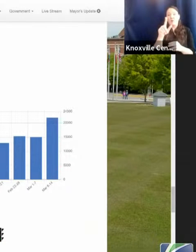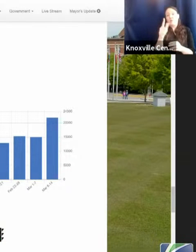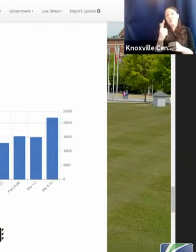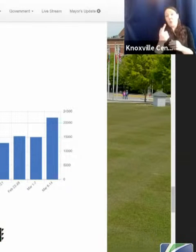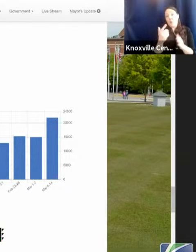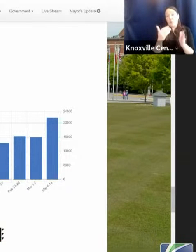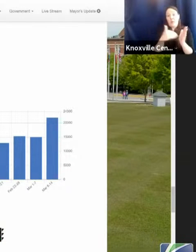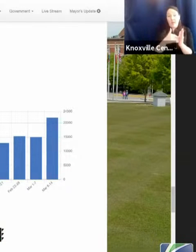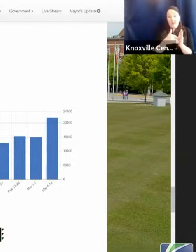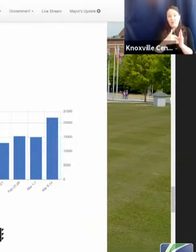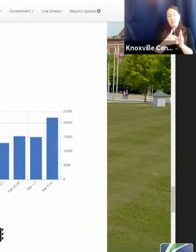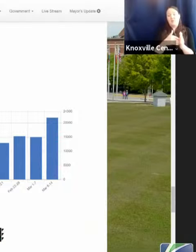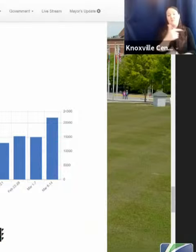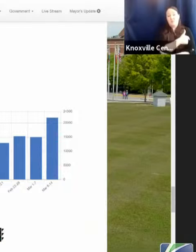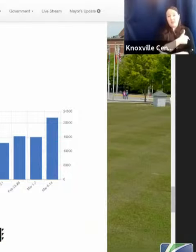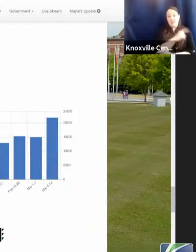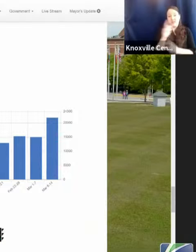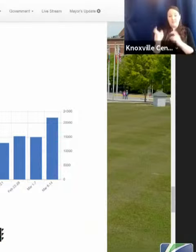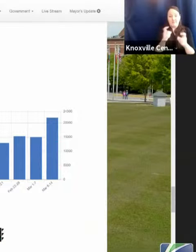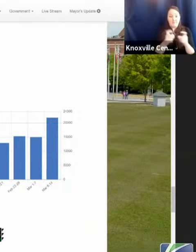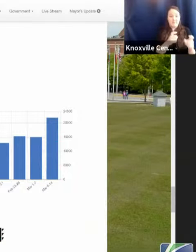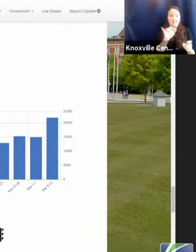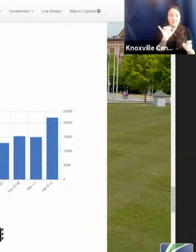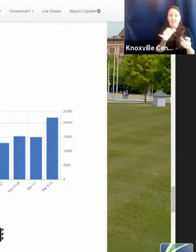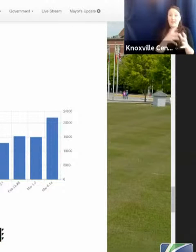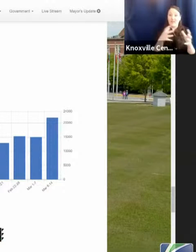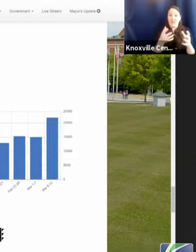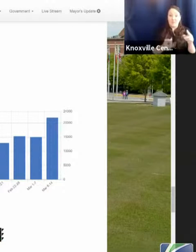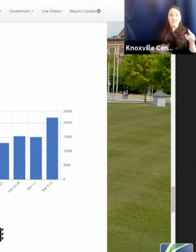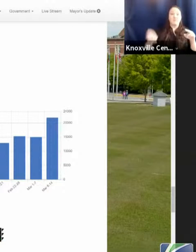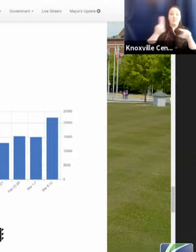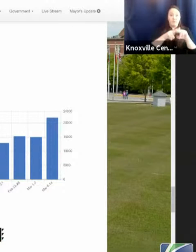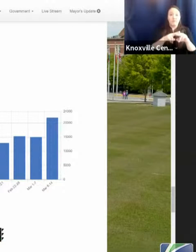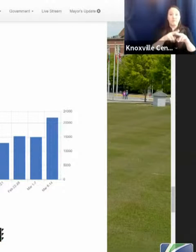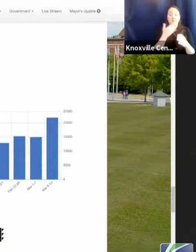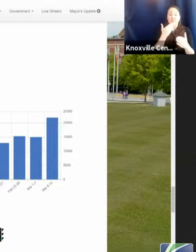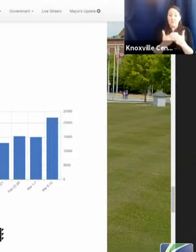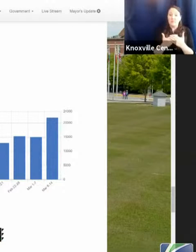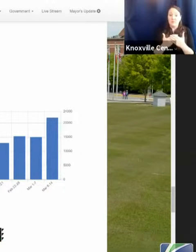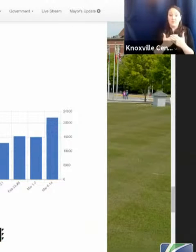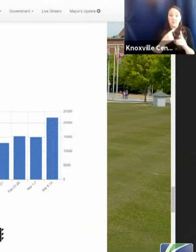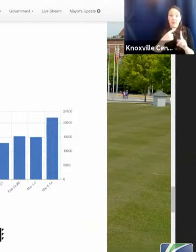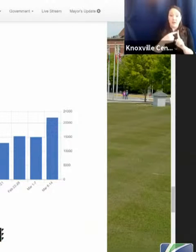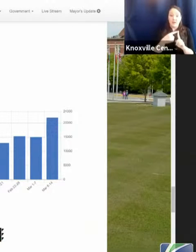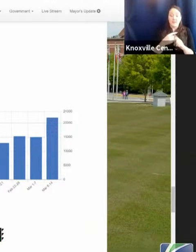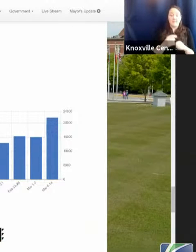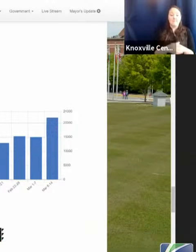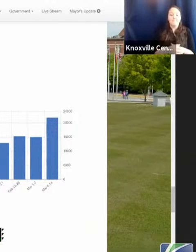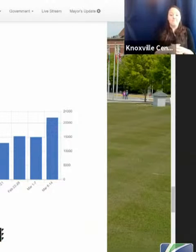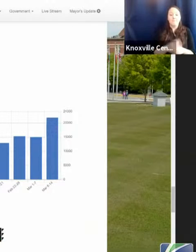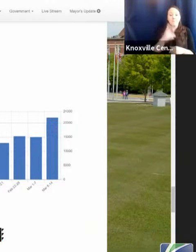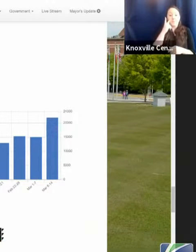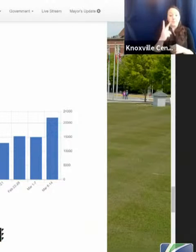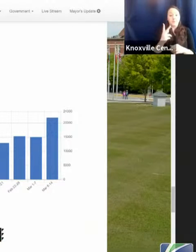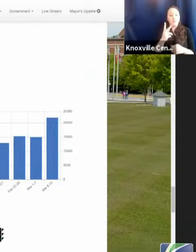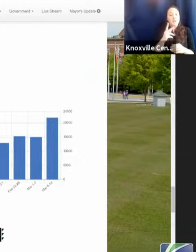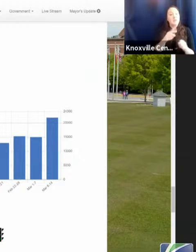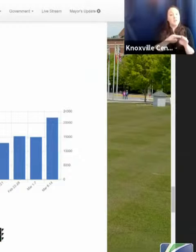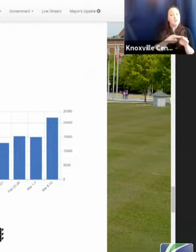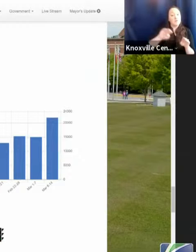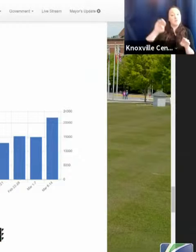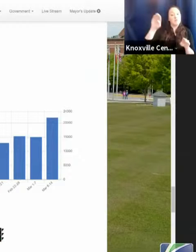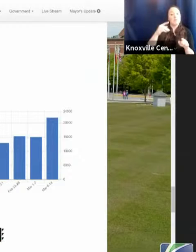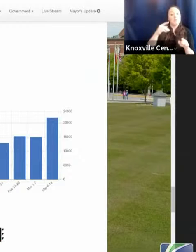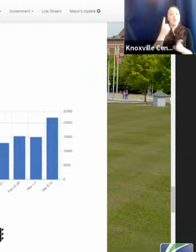vaccinations. This is a big jump and extremely encouraging. As you can see, we are trending in the right direction, but